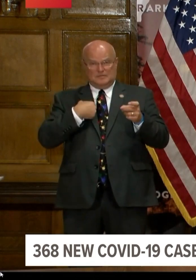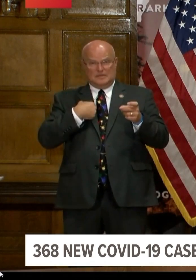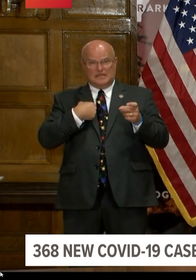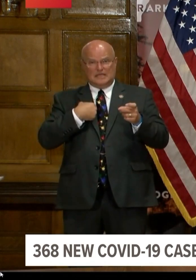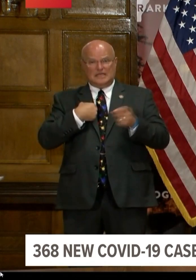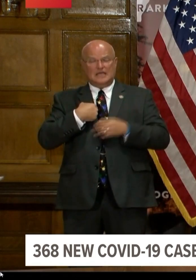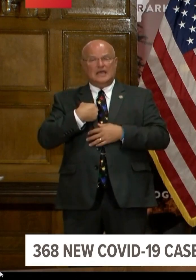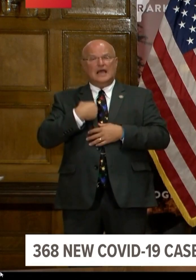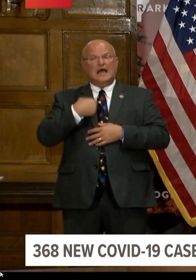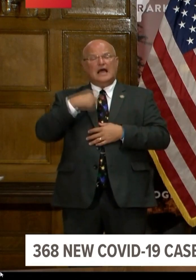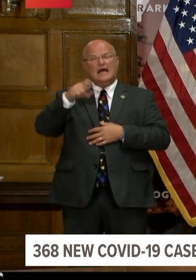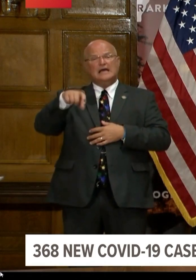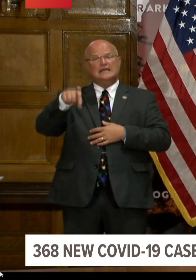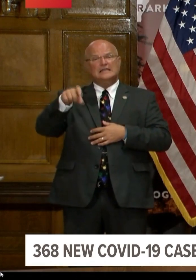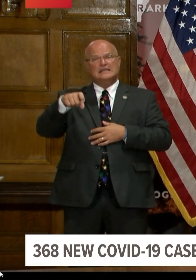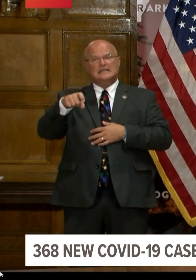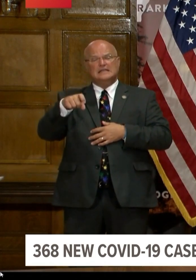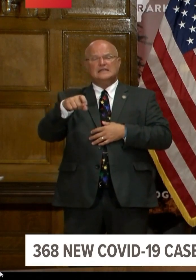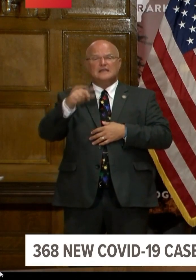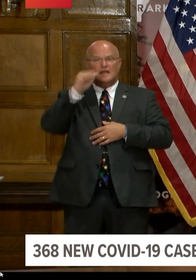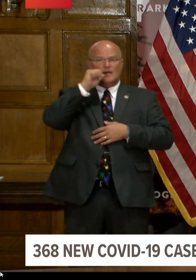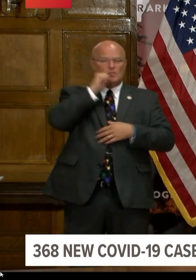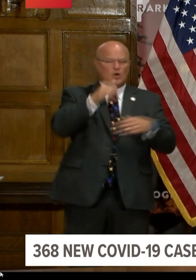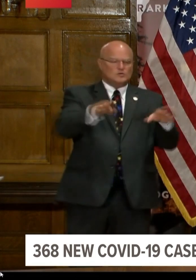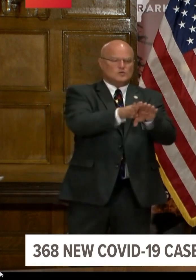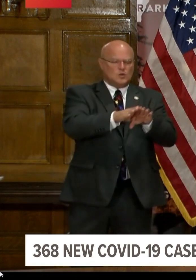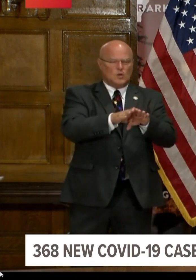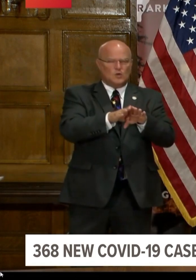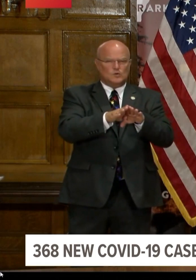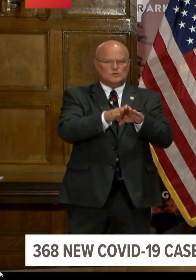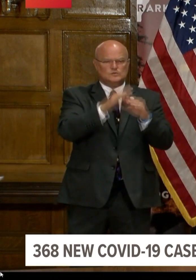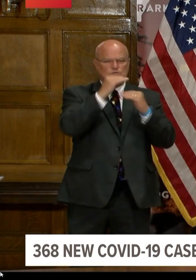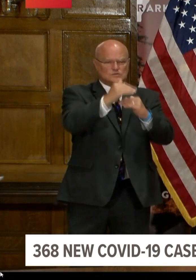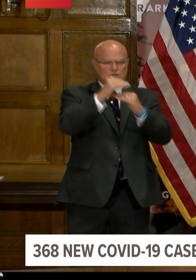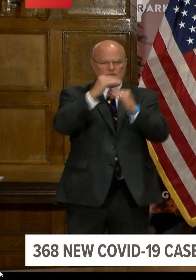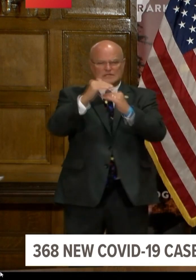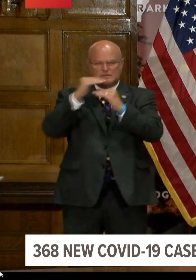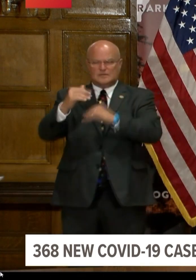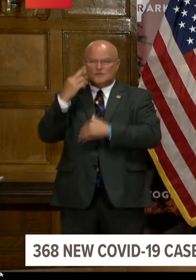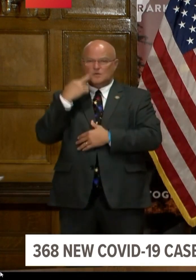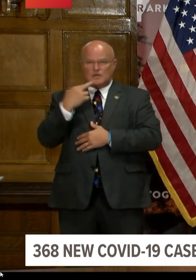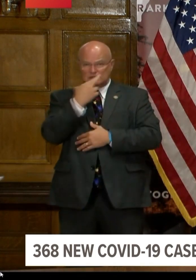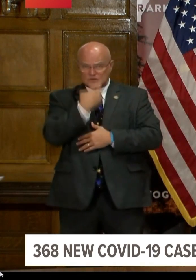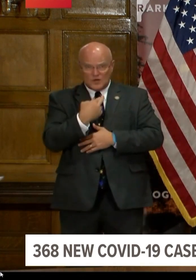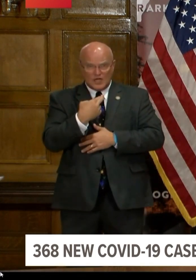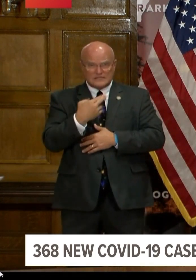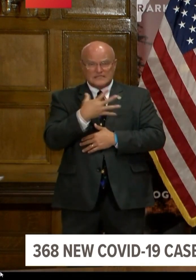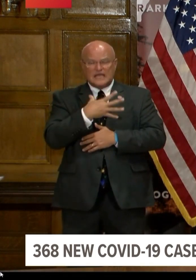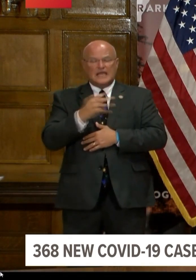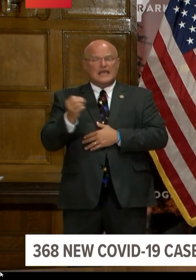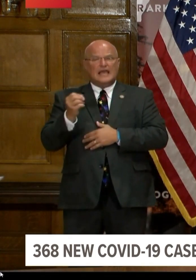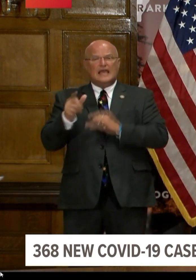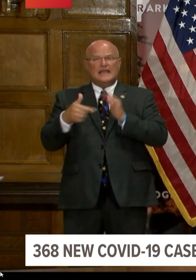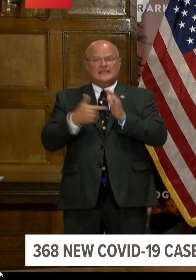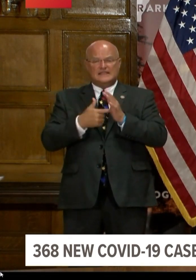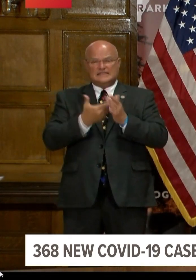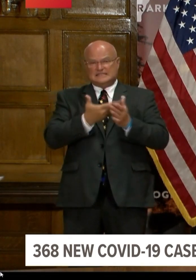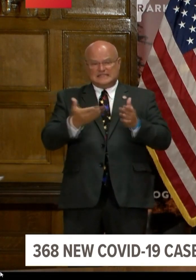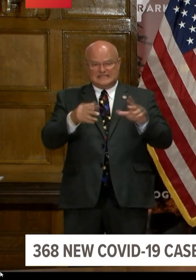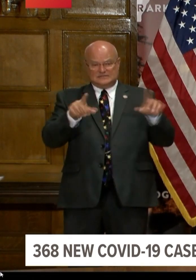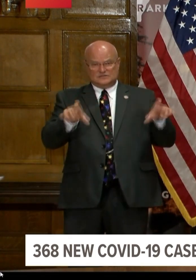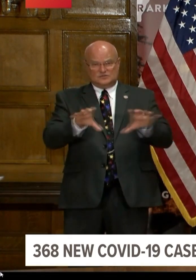I should be closing bars, putting further restrictions on restaurants, and taking these